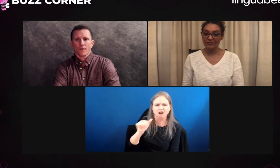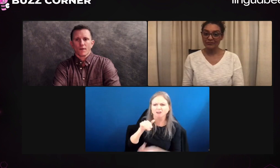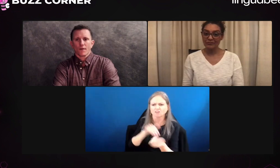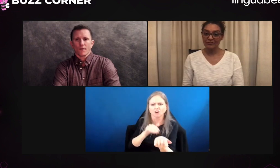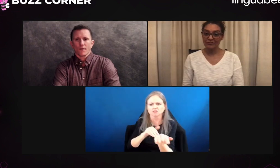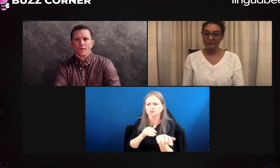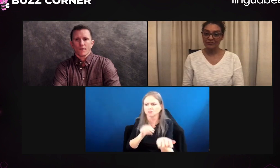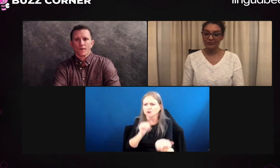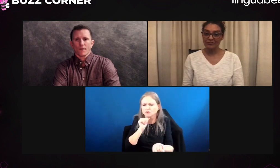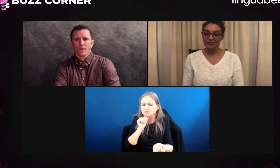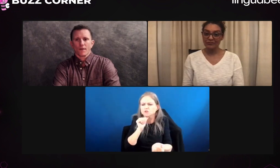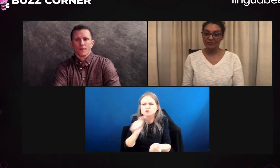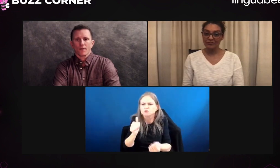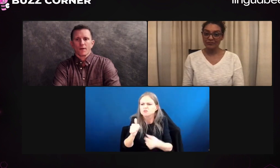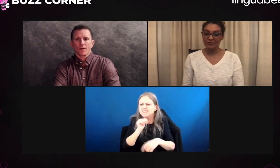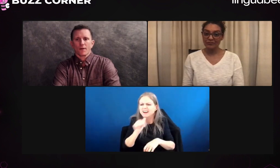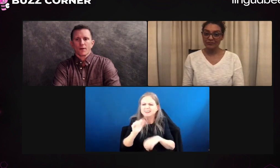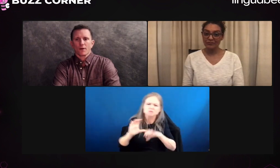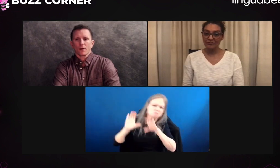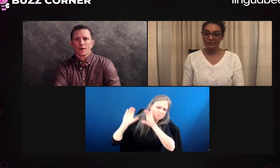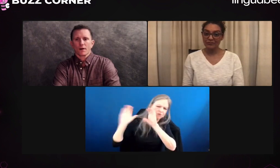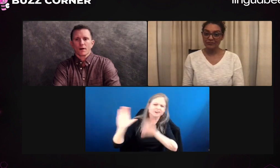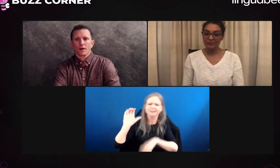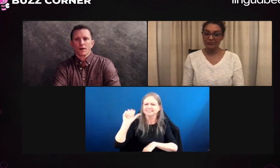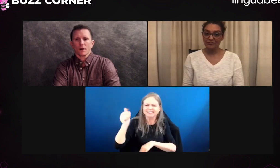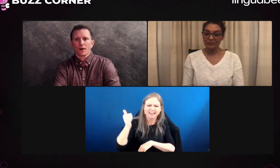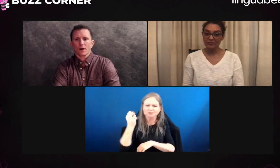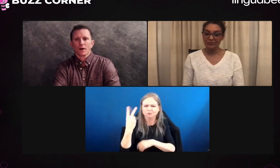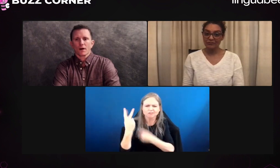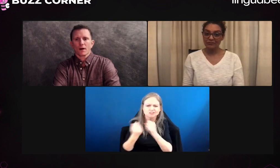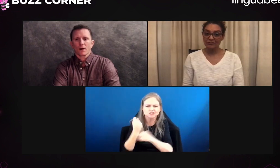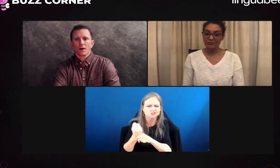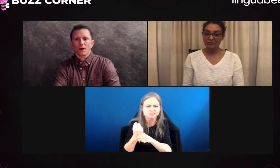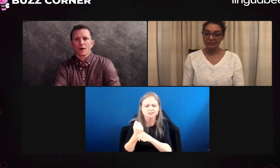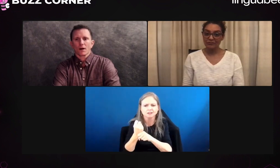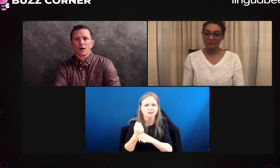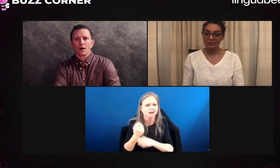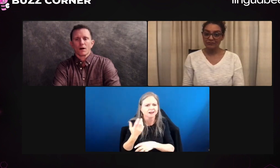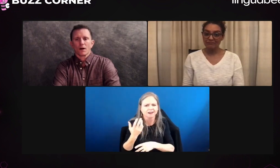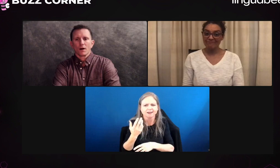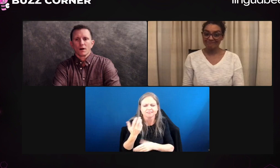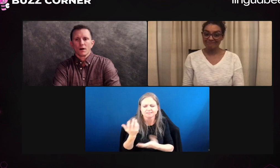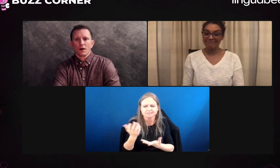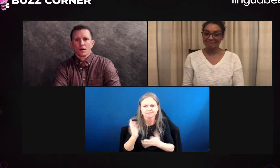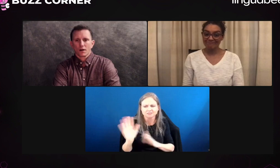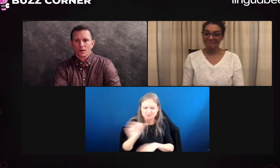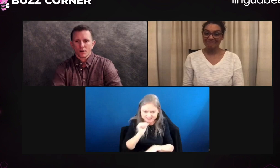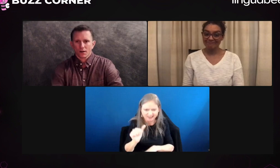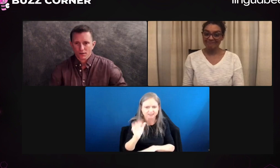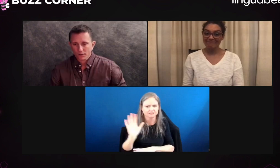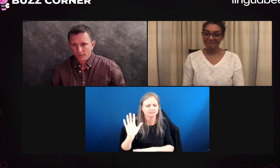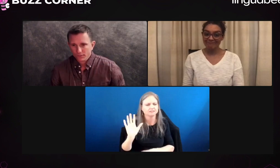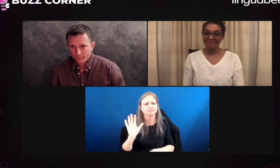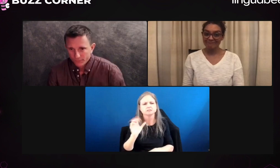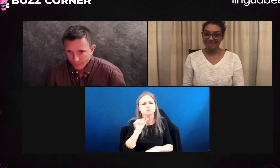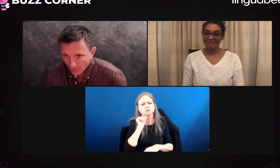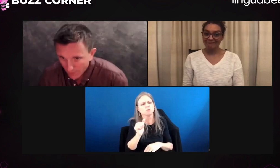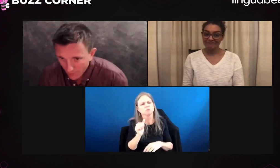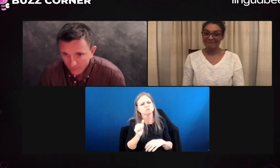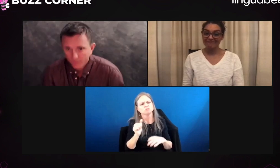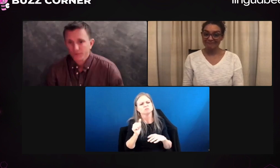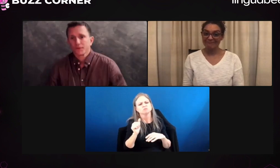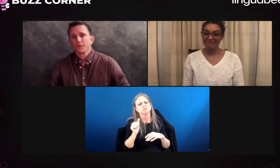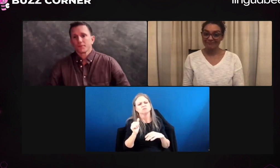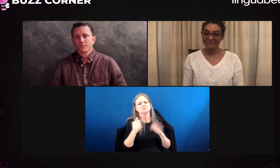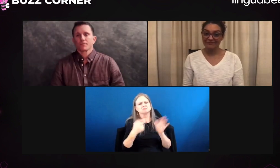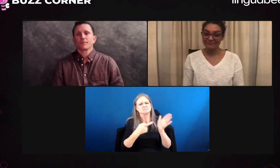I'm here to say you are not. You are not a doctor, right? You do not have the medical experience